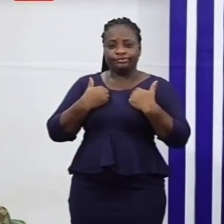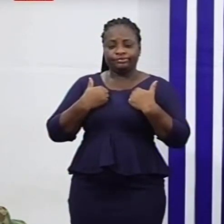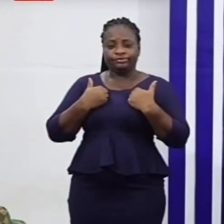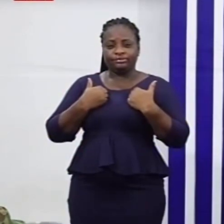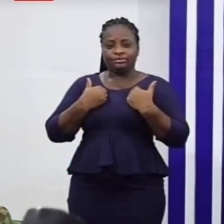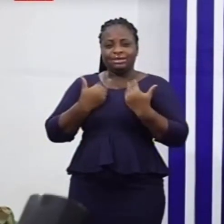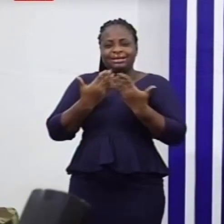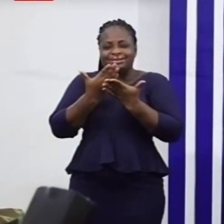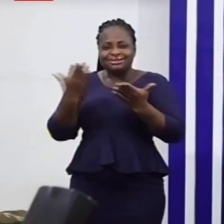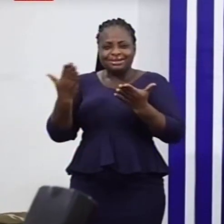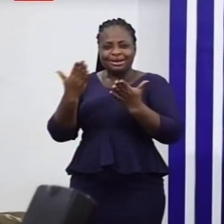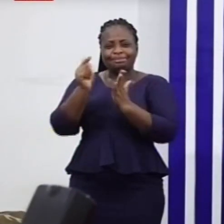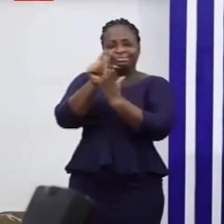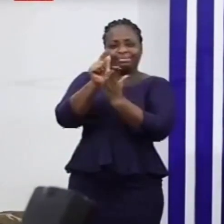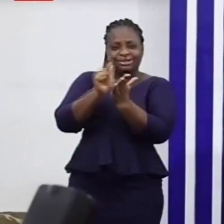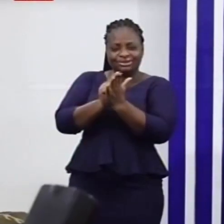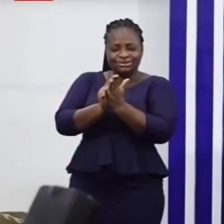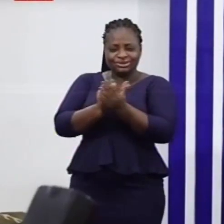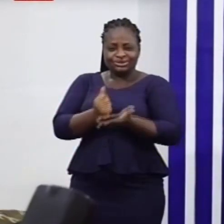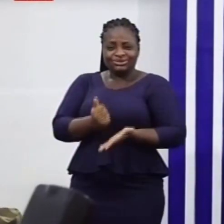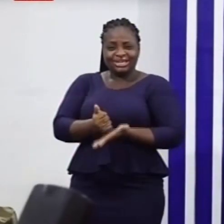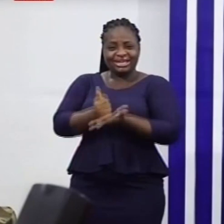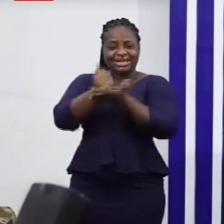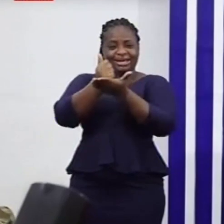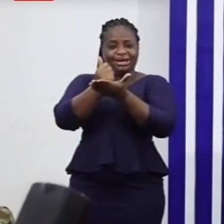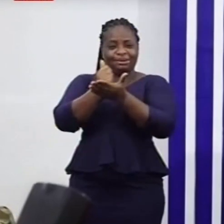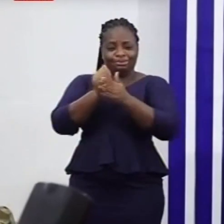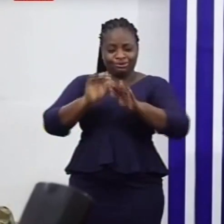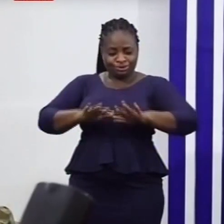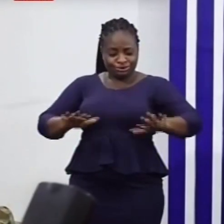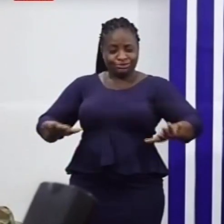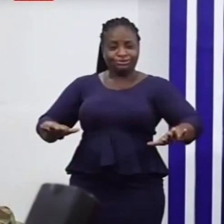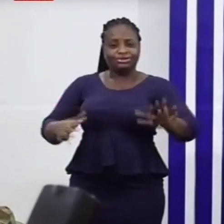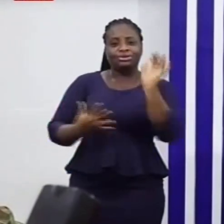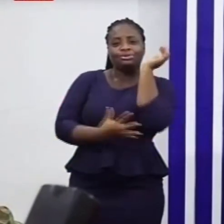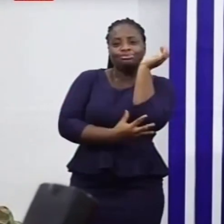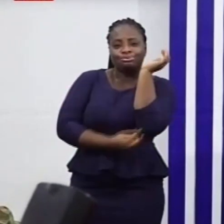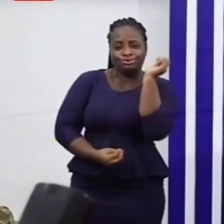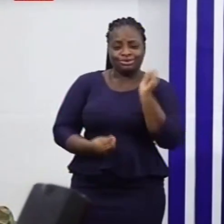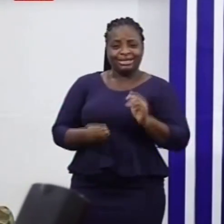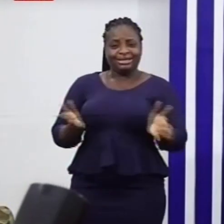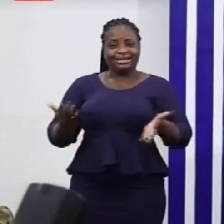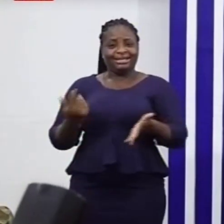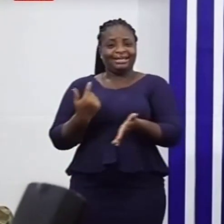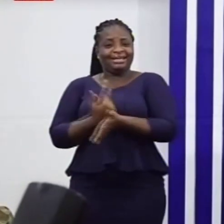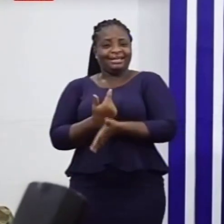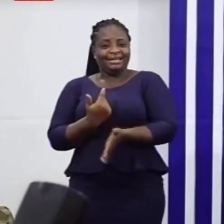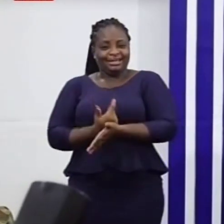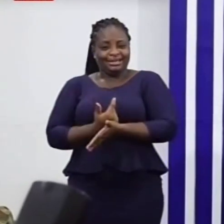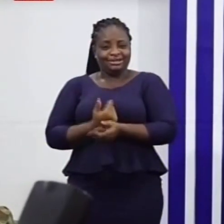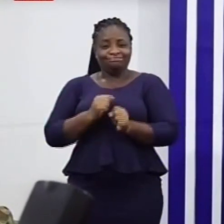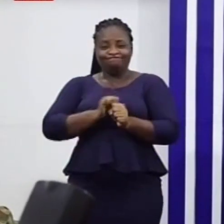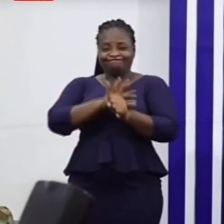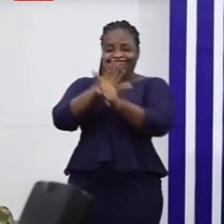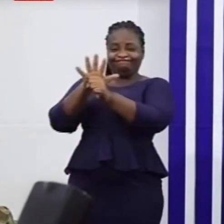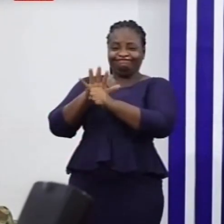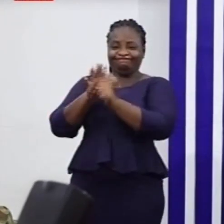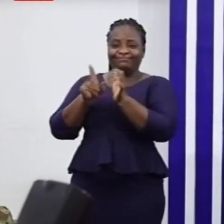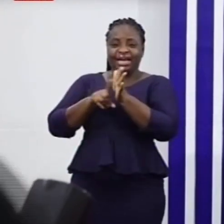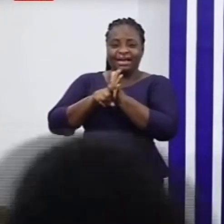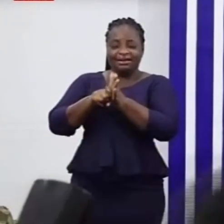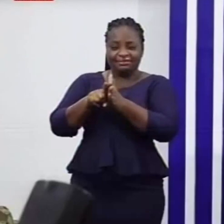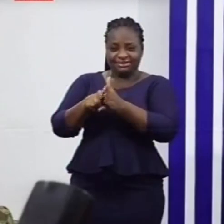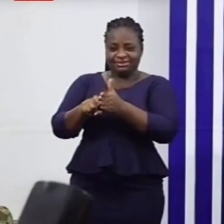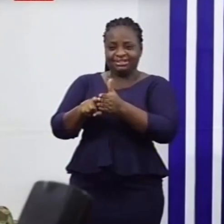mitigating measures to safeguard the health and well-being of the vulnerable groups in Ghana amid the coronavirus pandemic